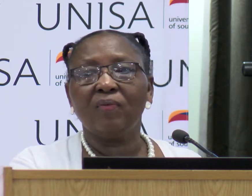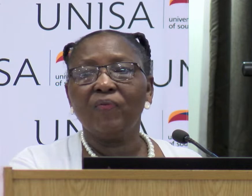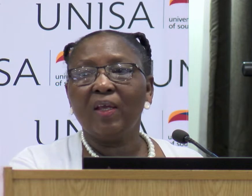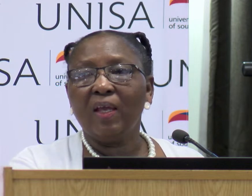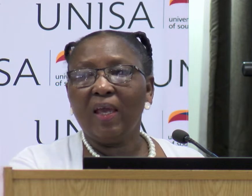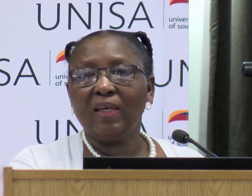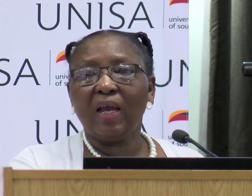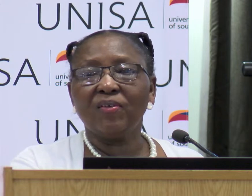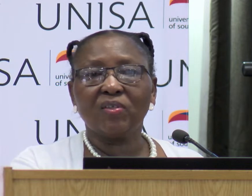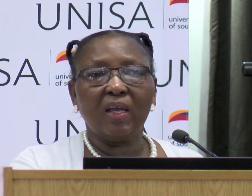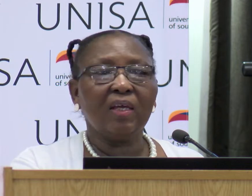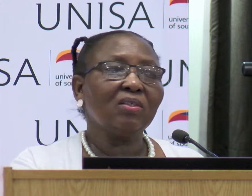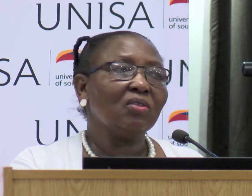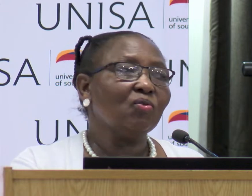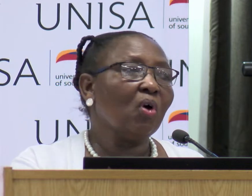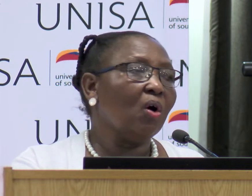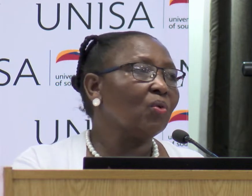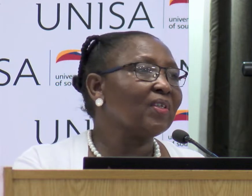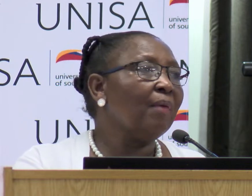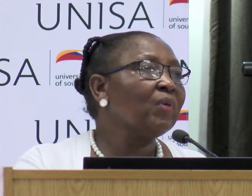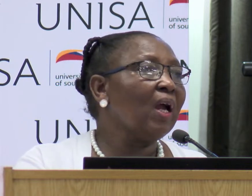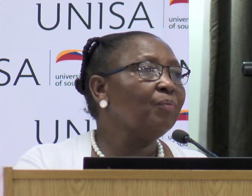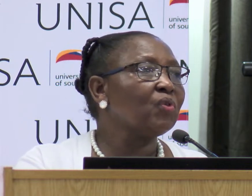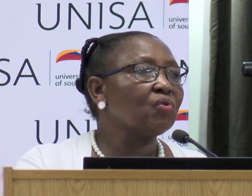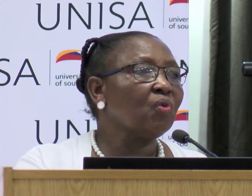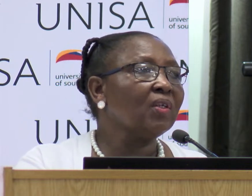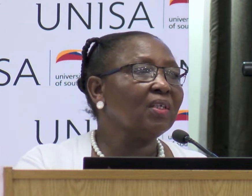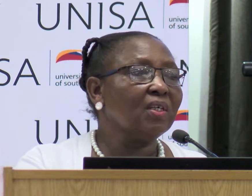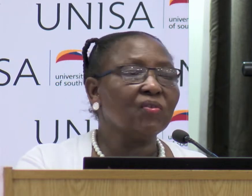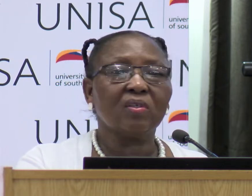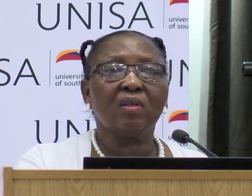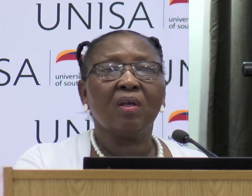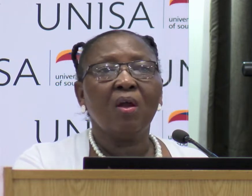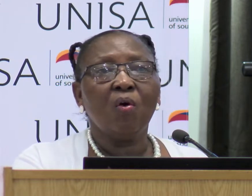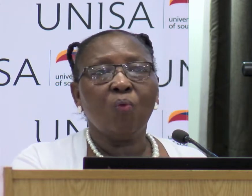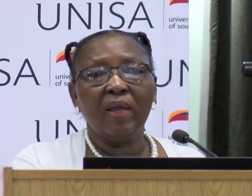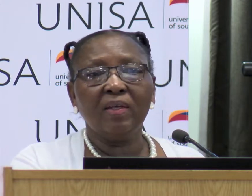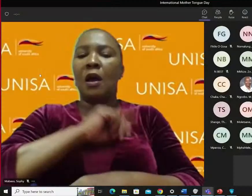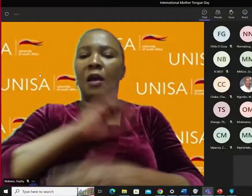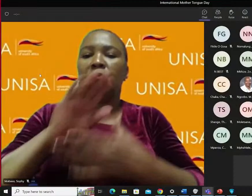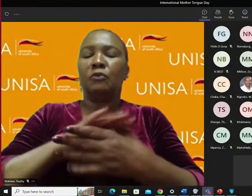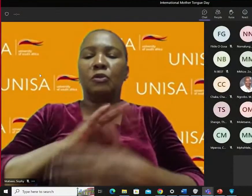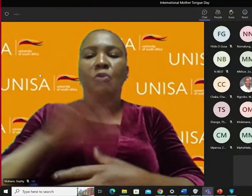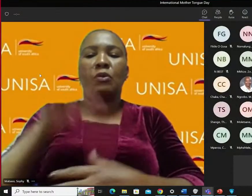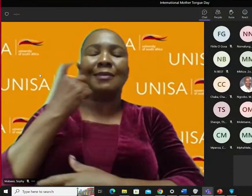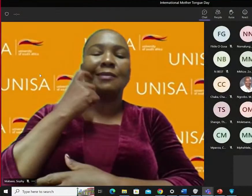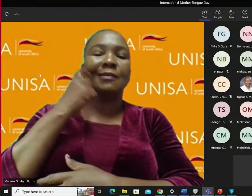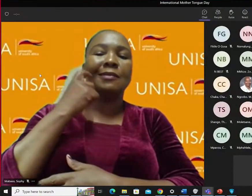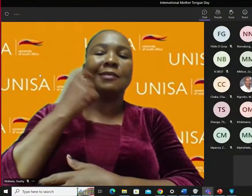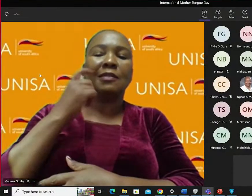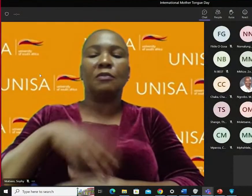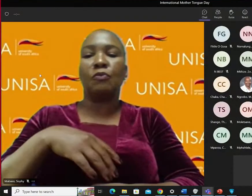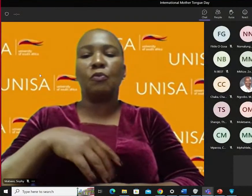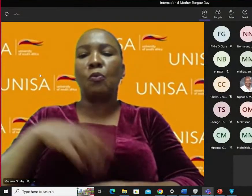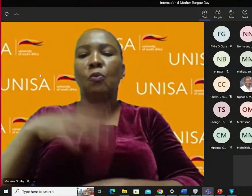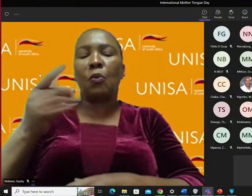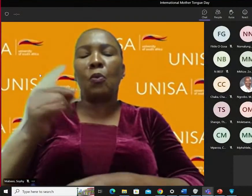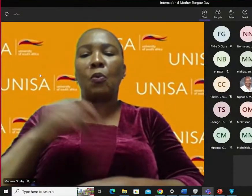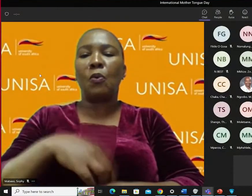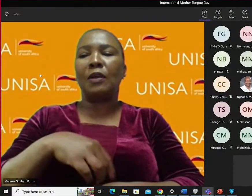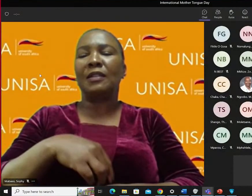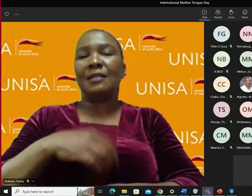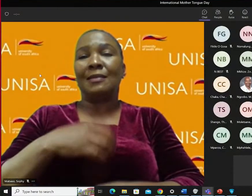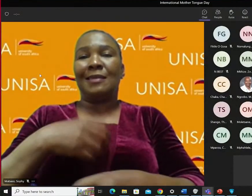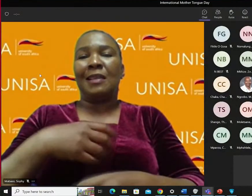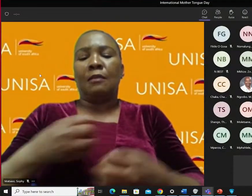down? And I said, no, sometimes it's not easy when they recite from their heart,